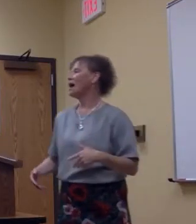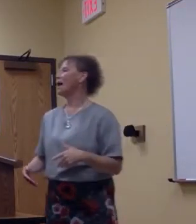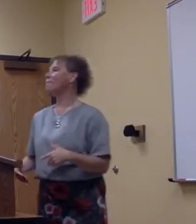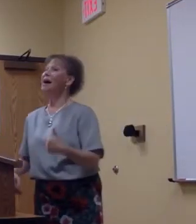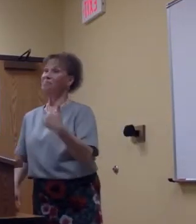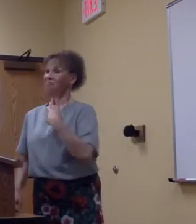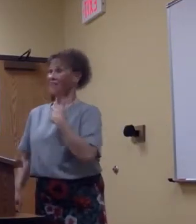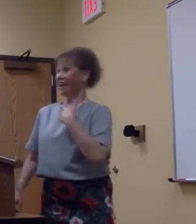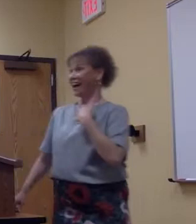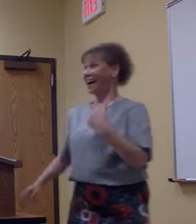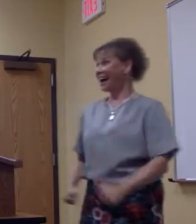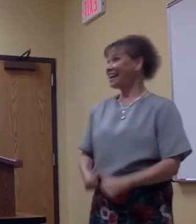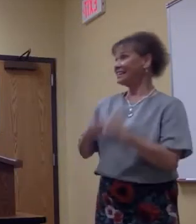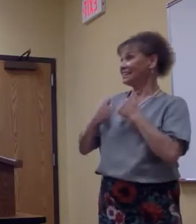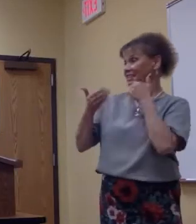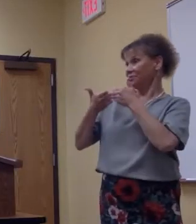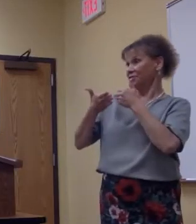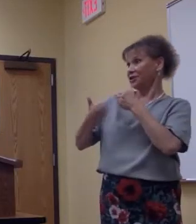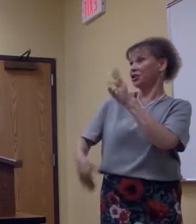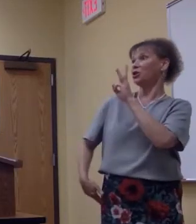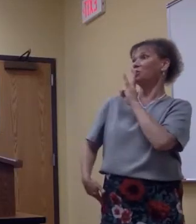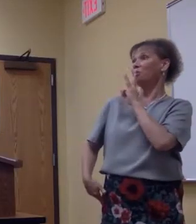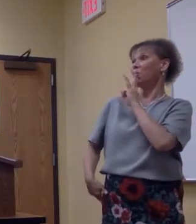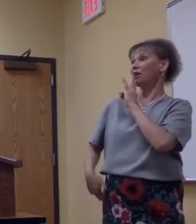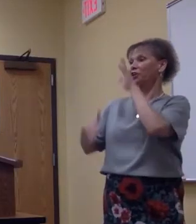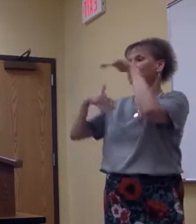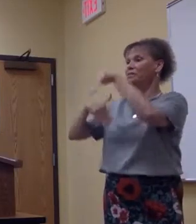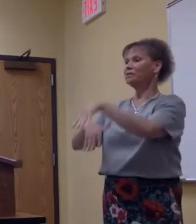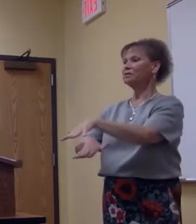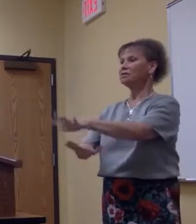right? I live near water